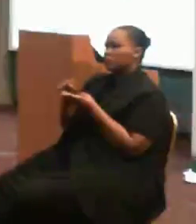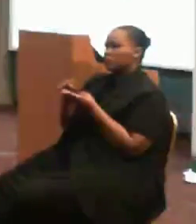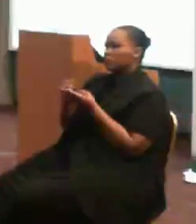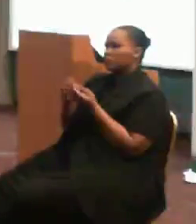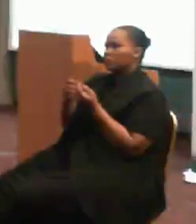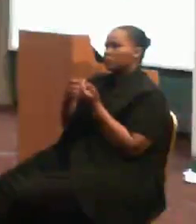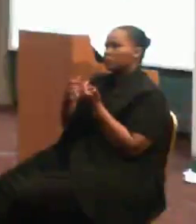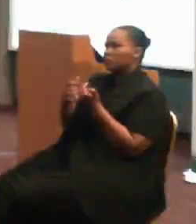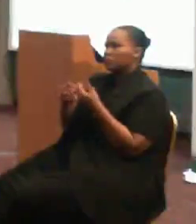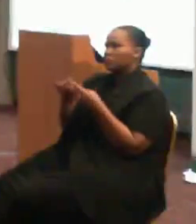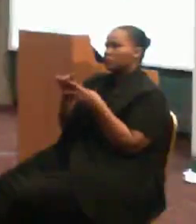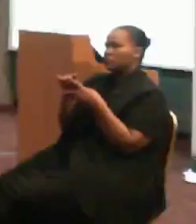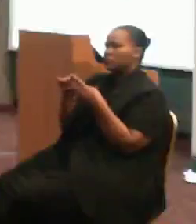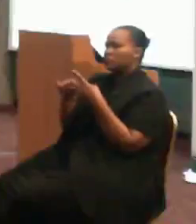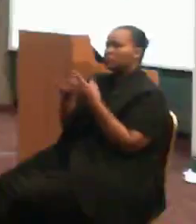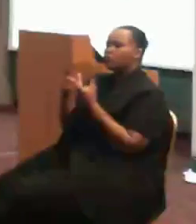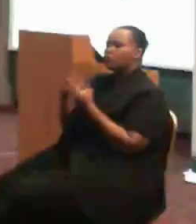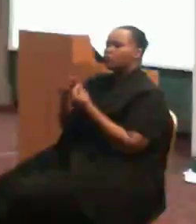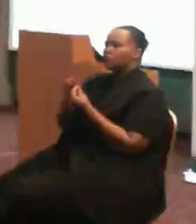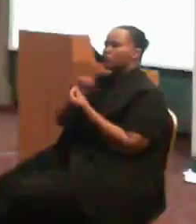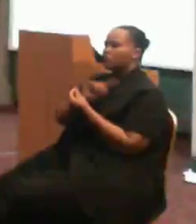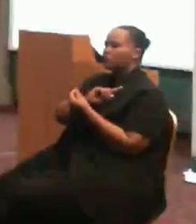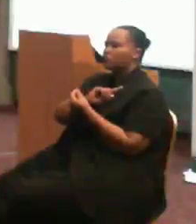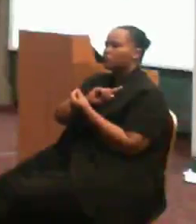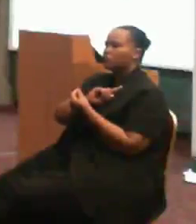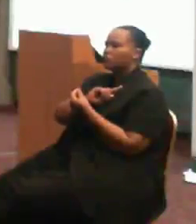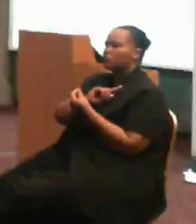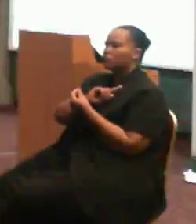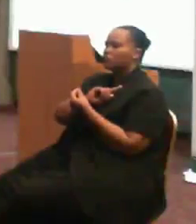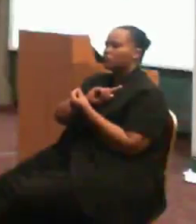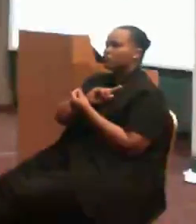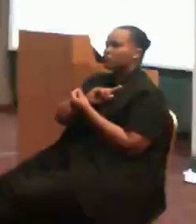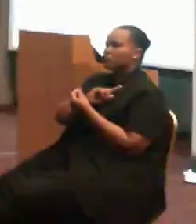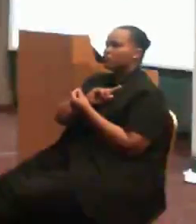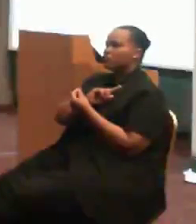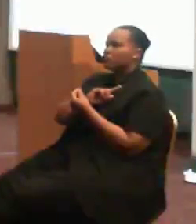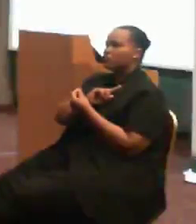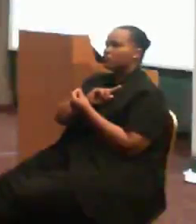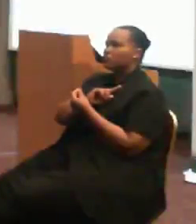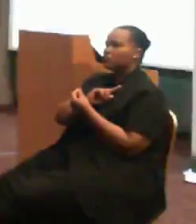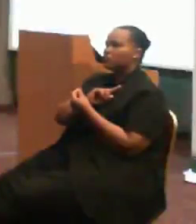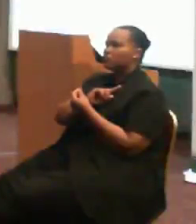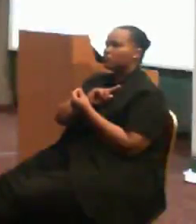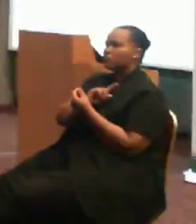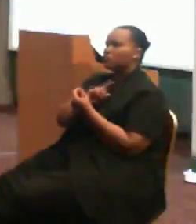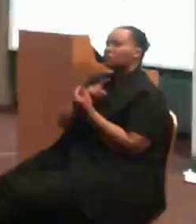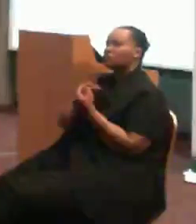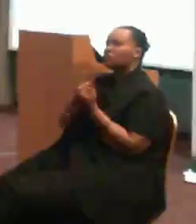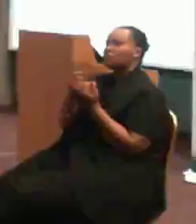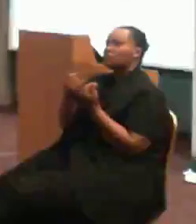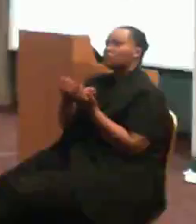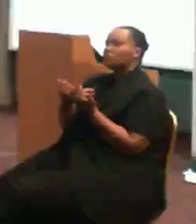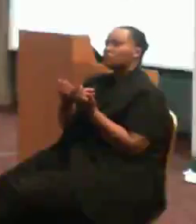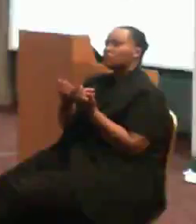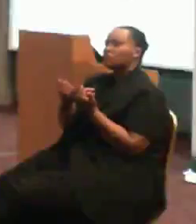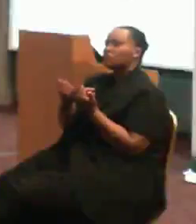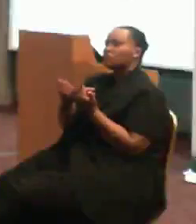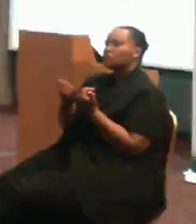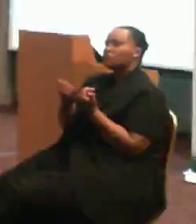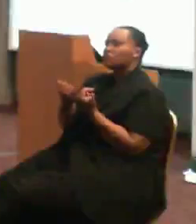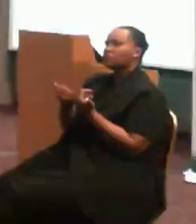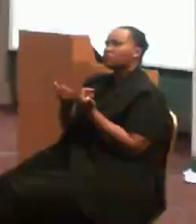do it on that basis? And why is it that you're cutting yourself off from all sorts